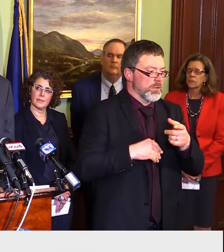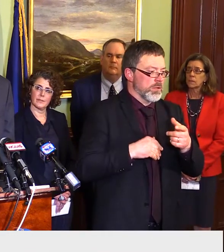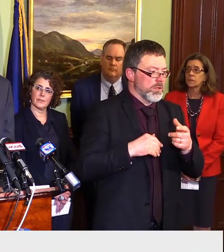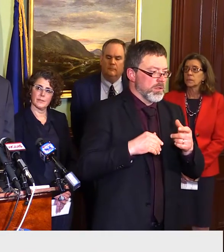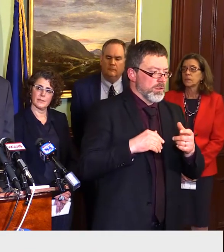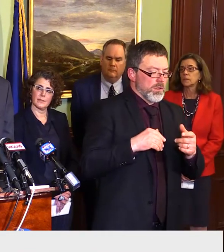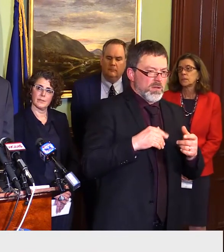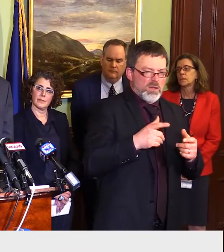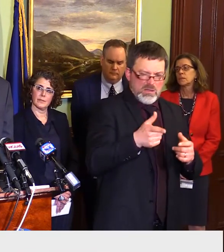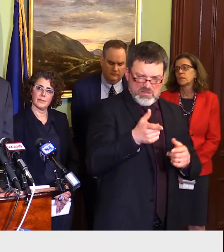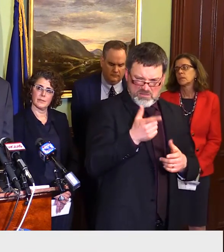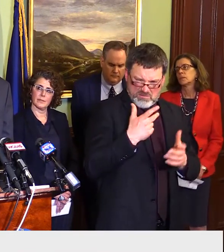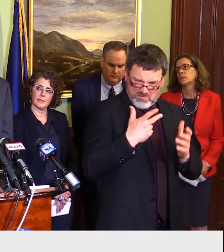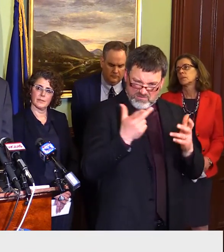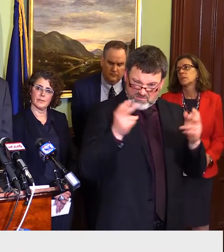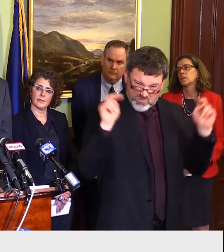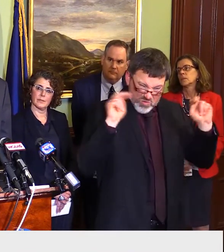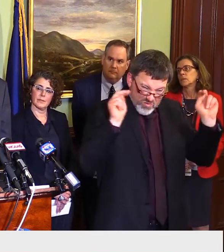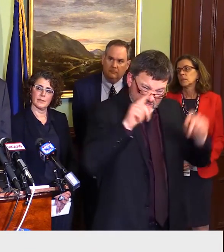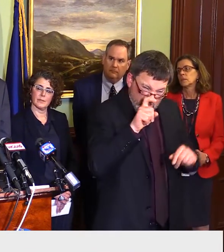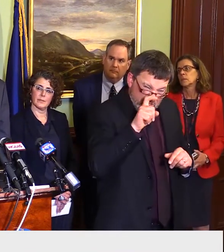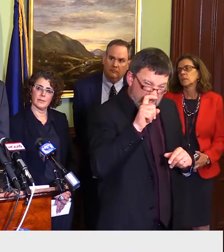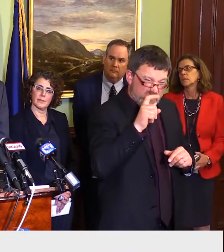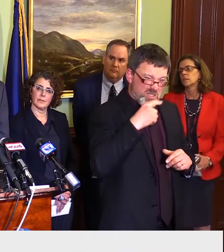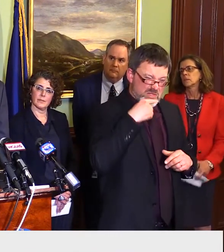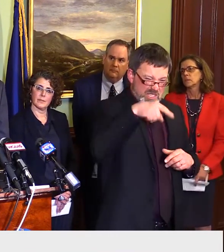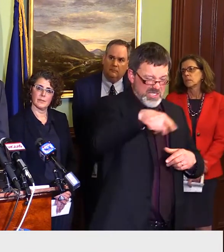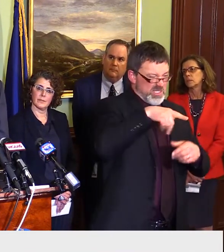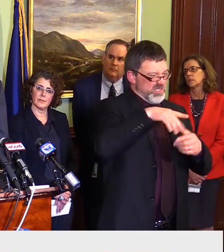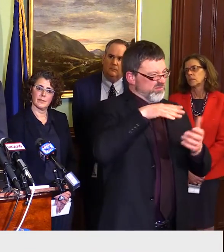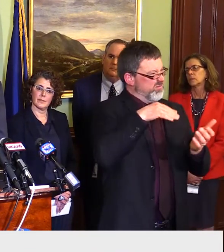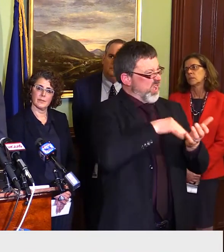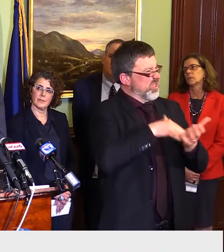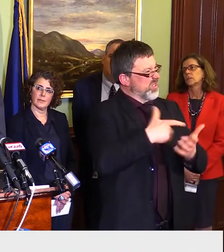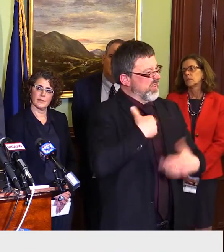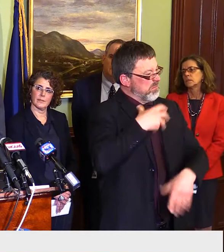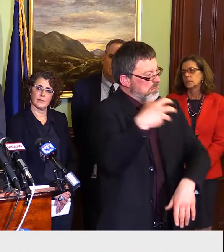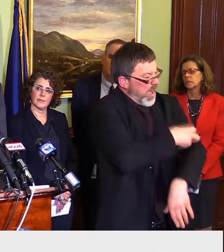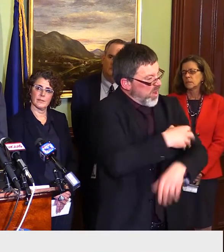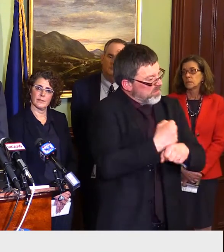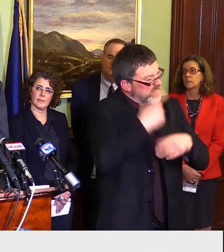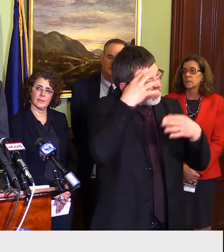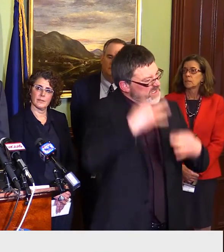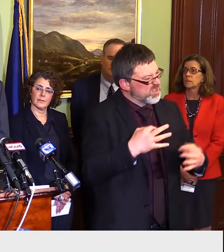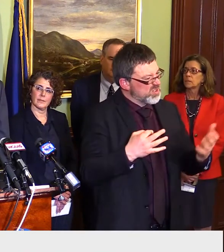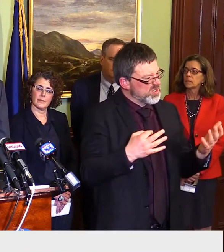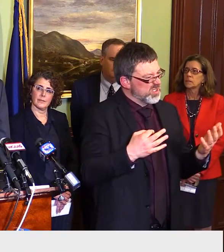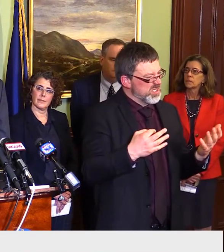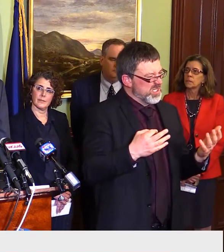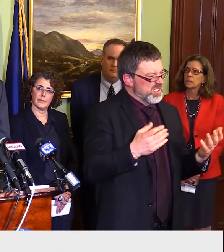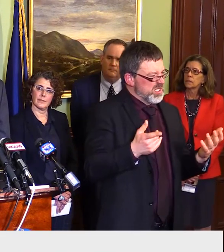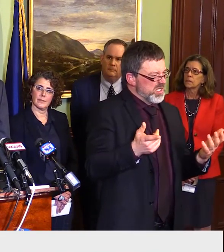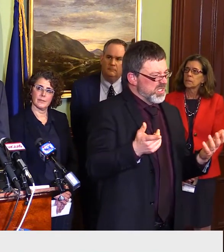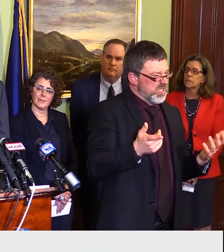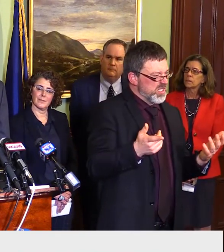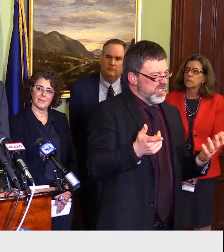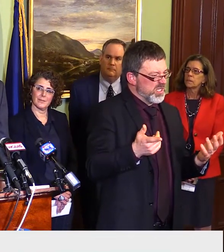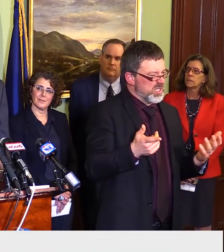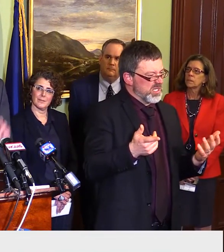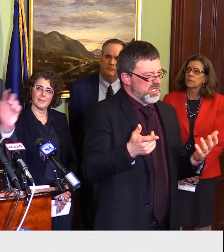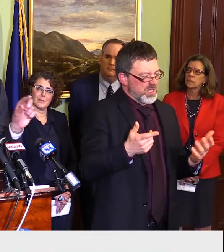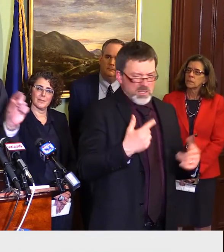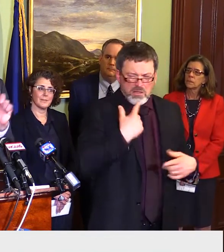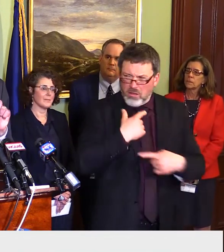honest. I think a physician armed with the knowledge of what their patient is complaining about, what they know about their patient's history, and what they know about